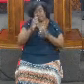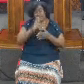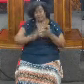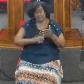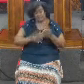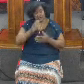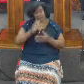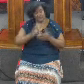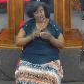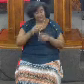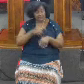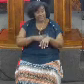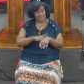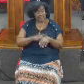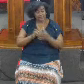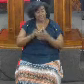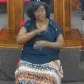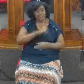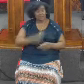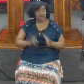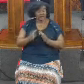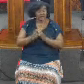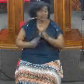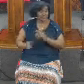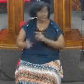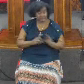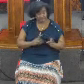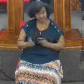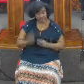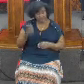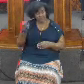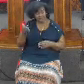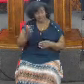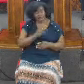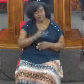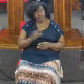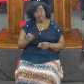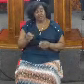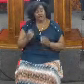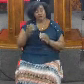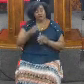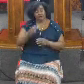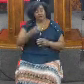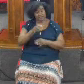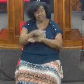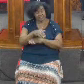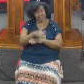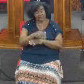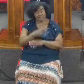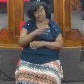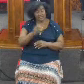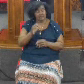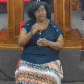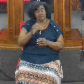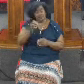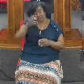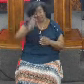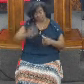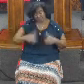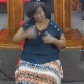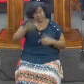study. And the Lord's will would be done there in our prayer meeting and Bible study on Wednesday evening, and the lives of God's people would